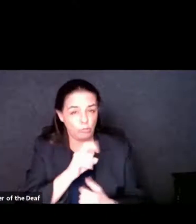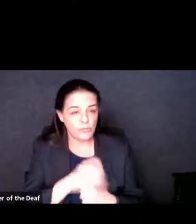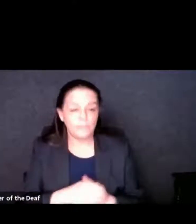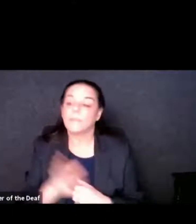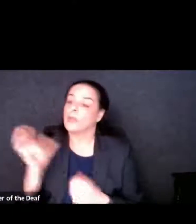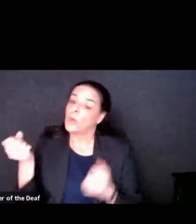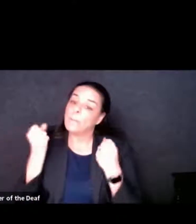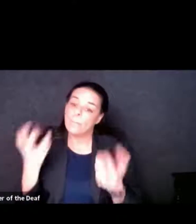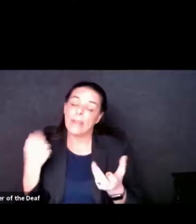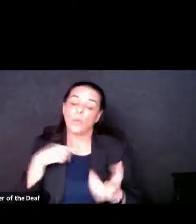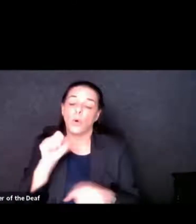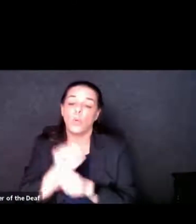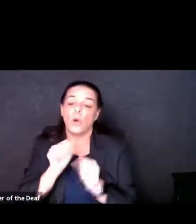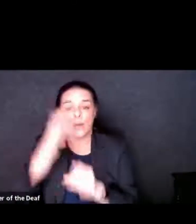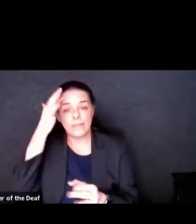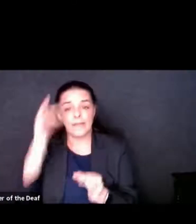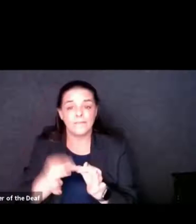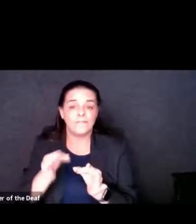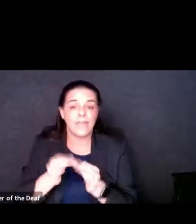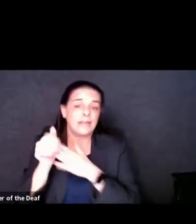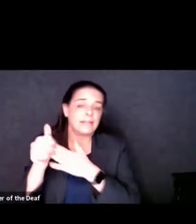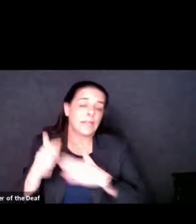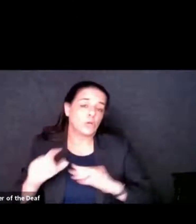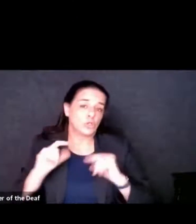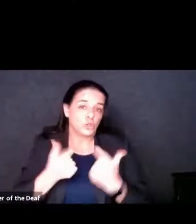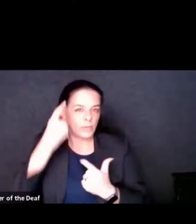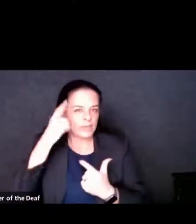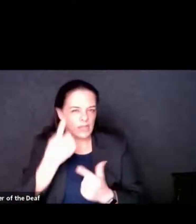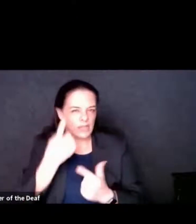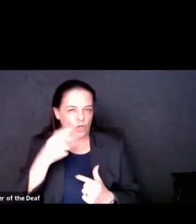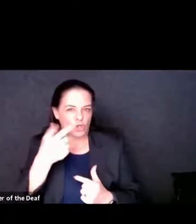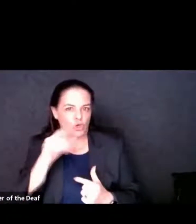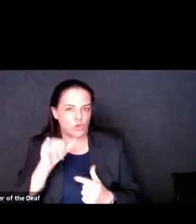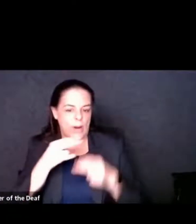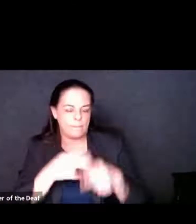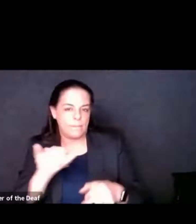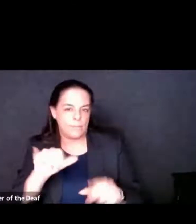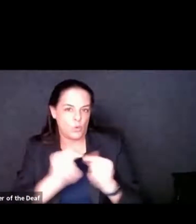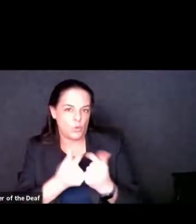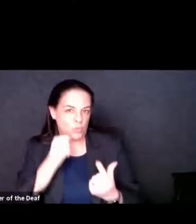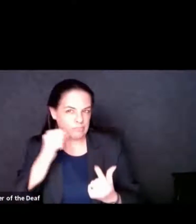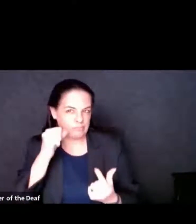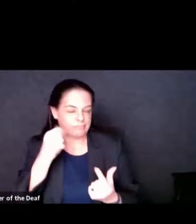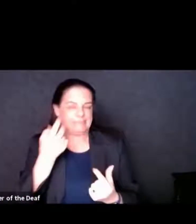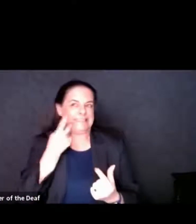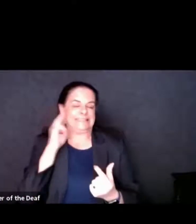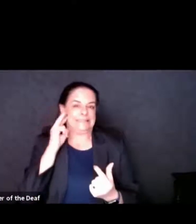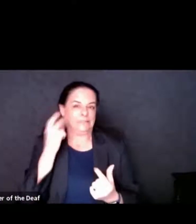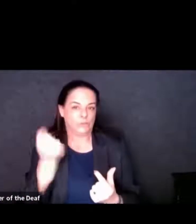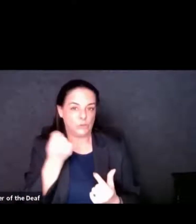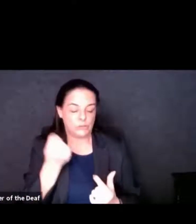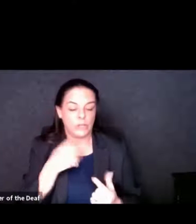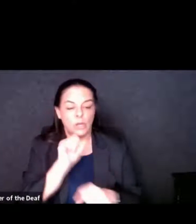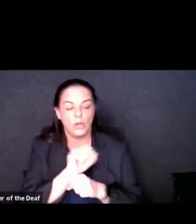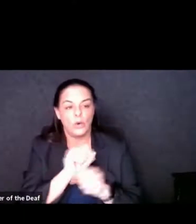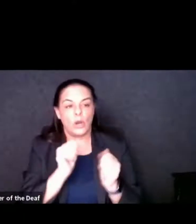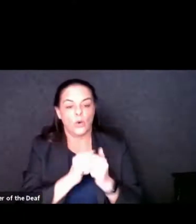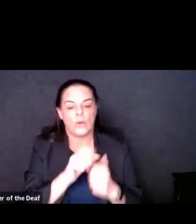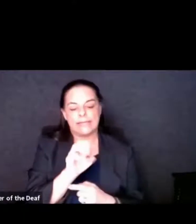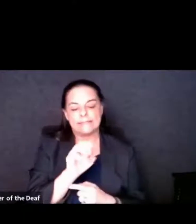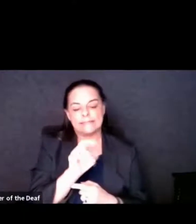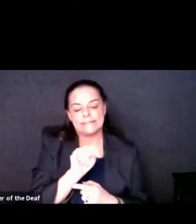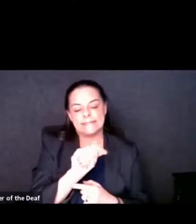Faith Leaders Group. I believe Dr. Gray mentioned that group Tuesday. We are working with Centro Hispano. We are